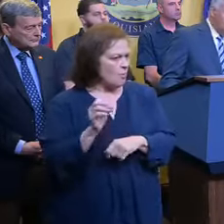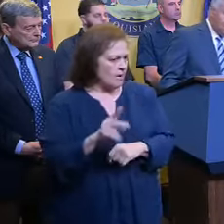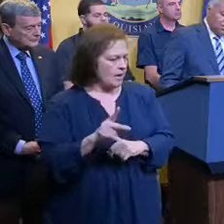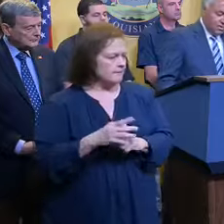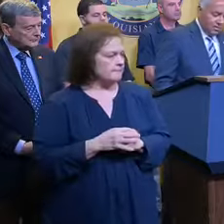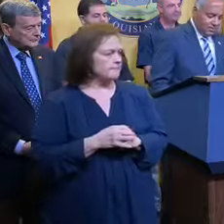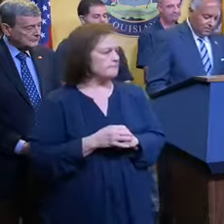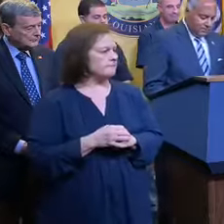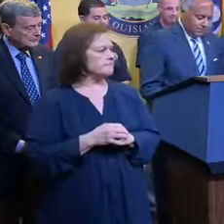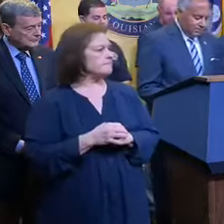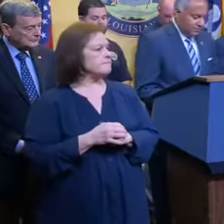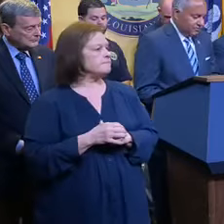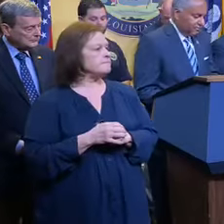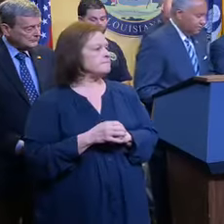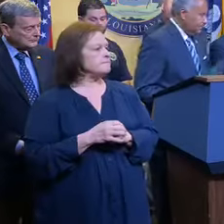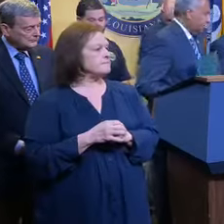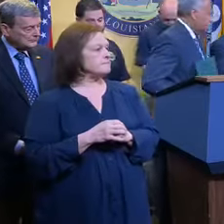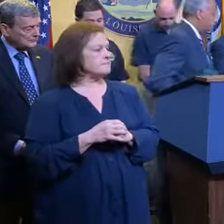Sheriff.